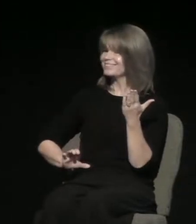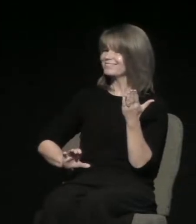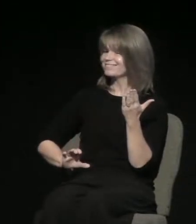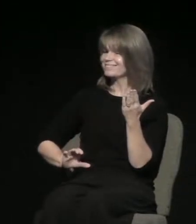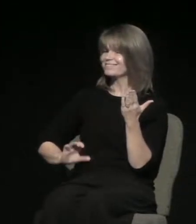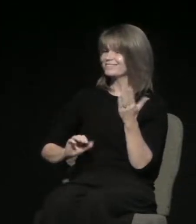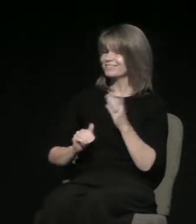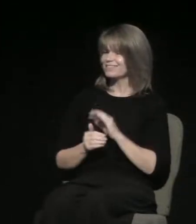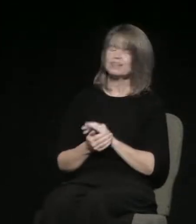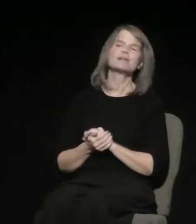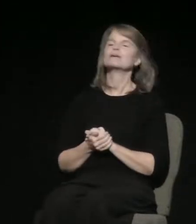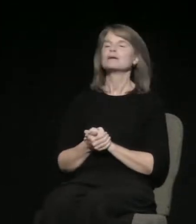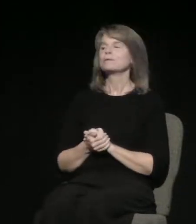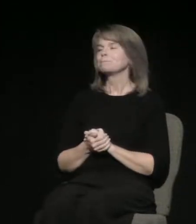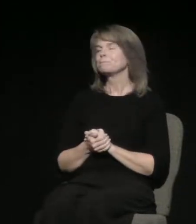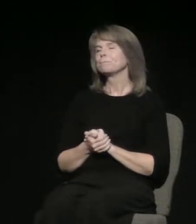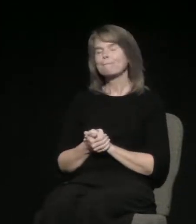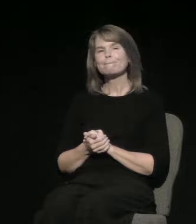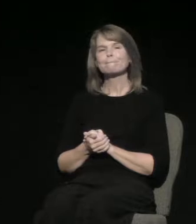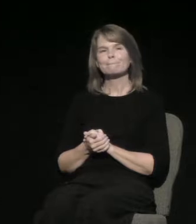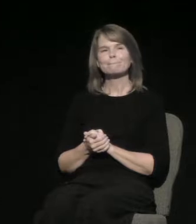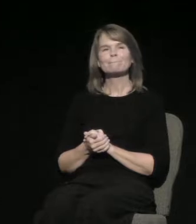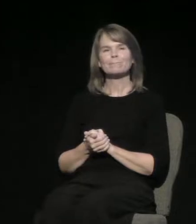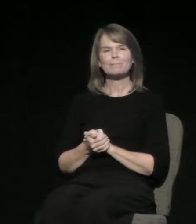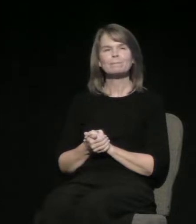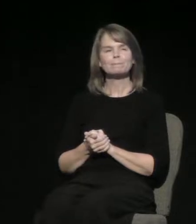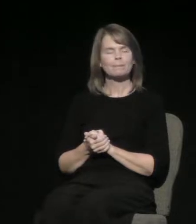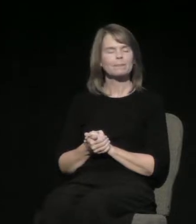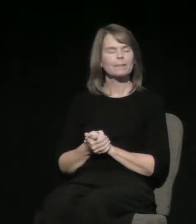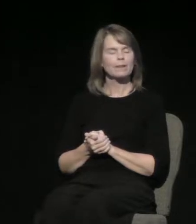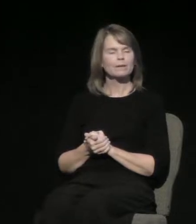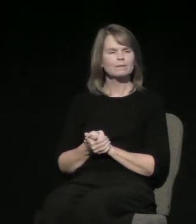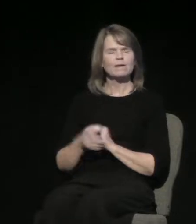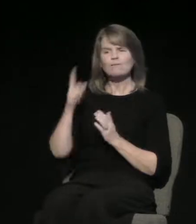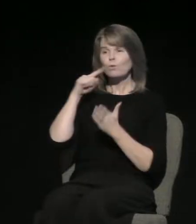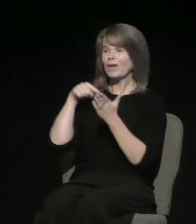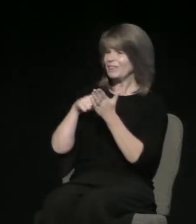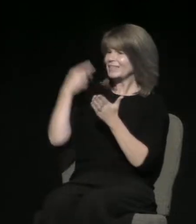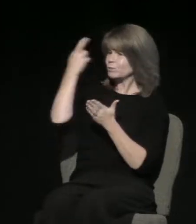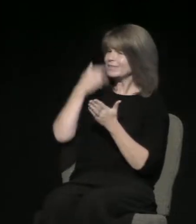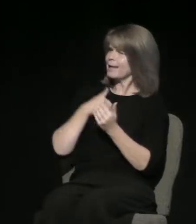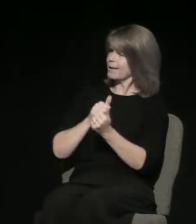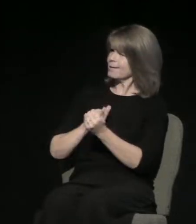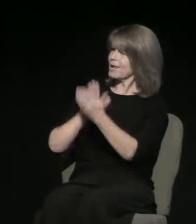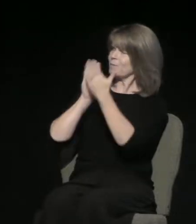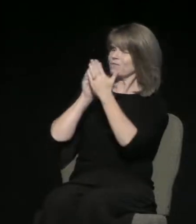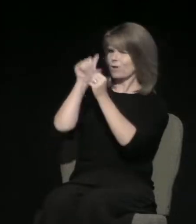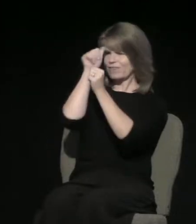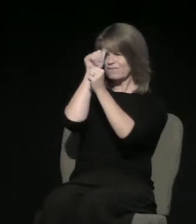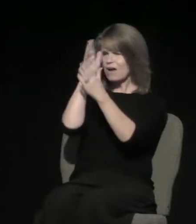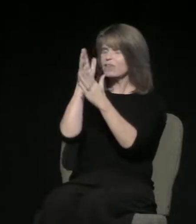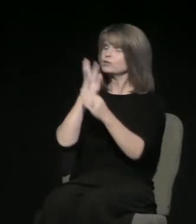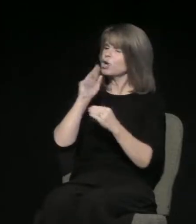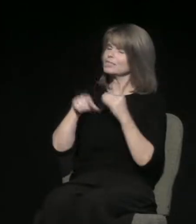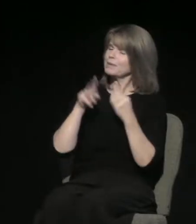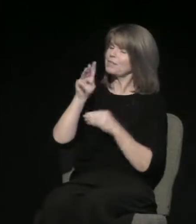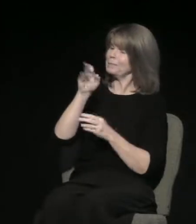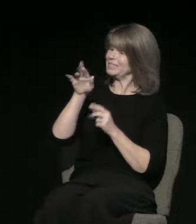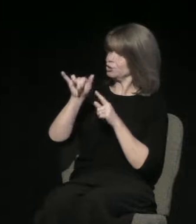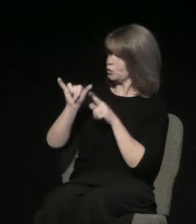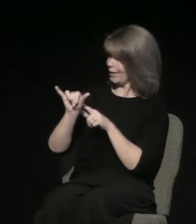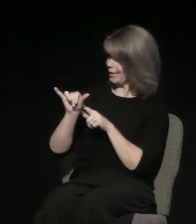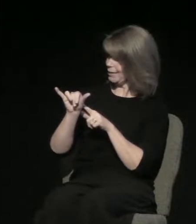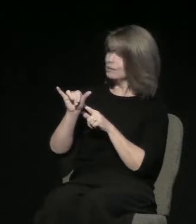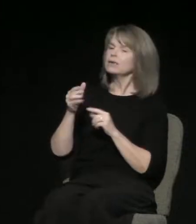him Well He goes through that For this reason I kneel before the father He talks about the mystery And in verse 14 He